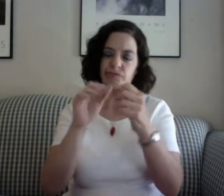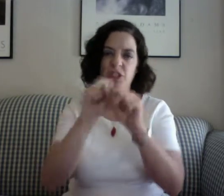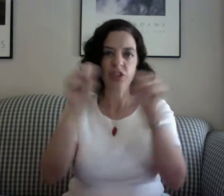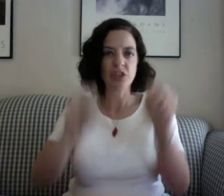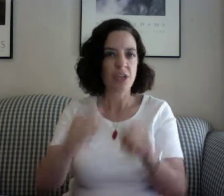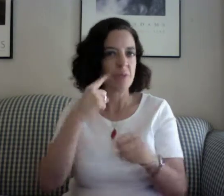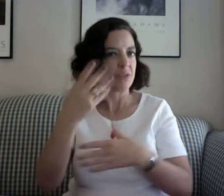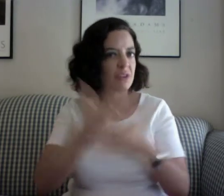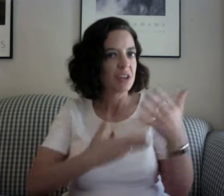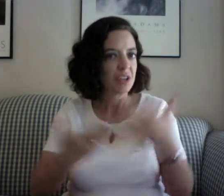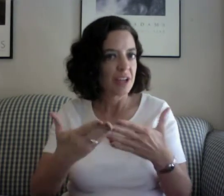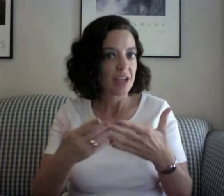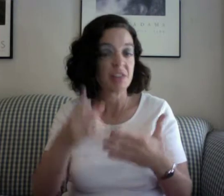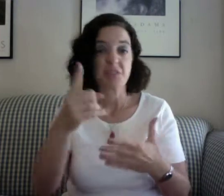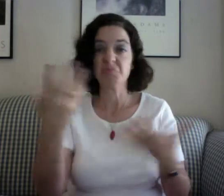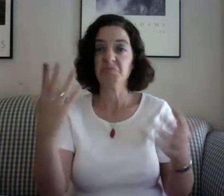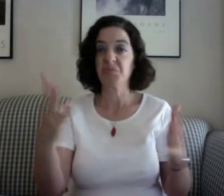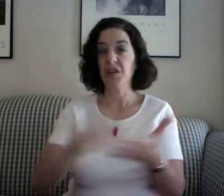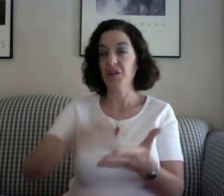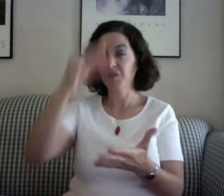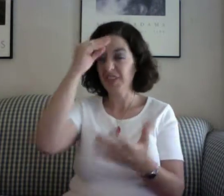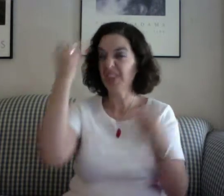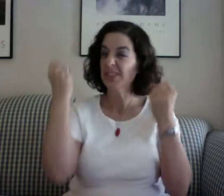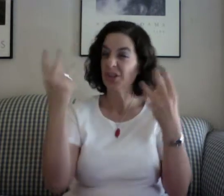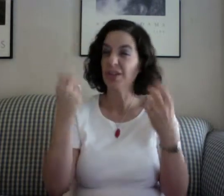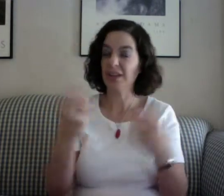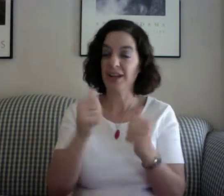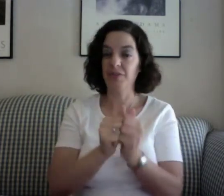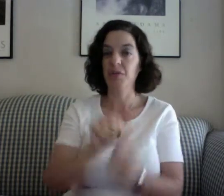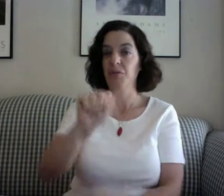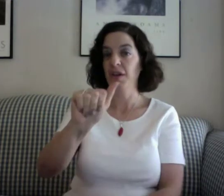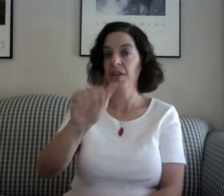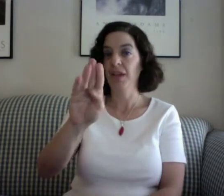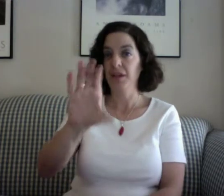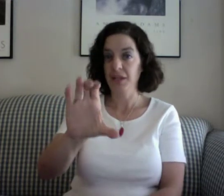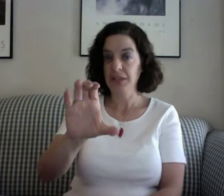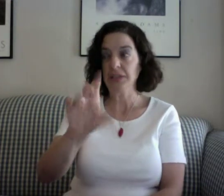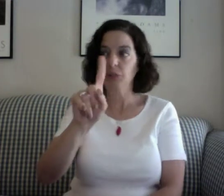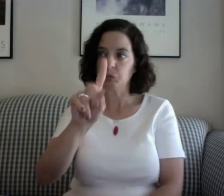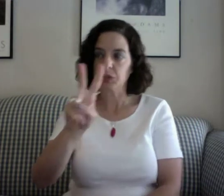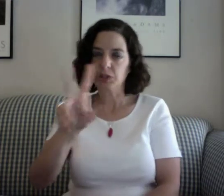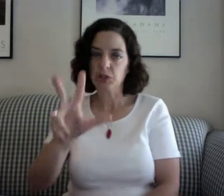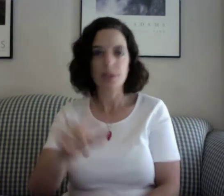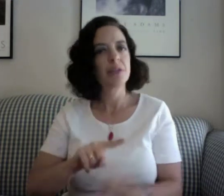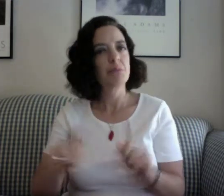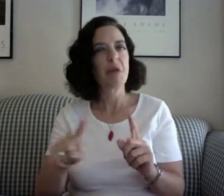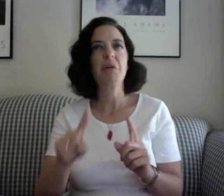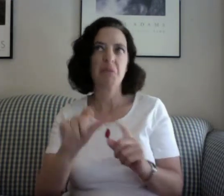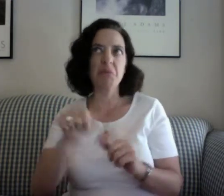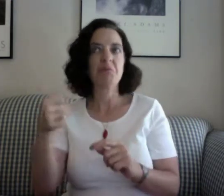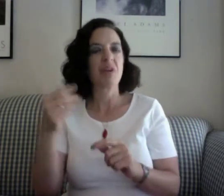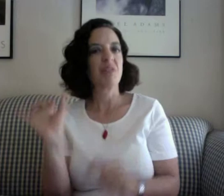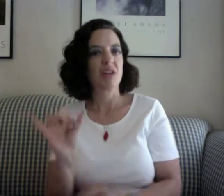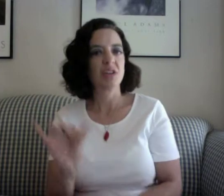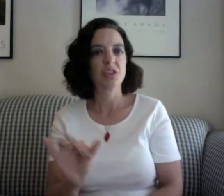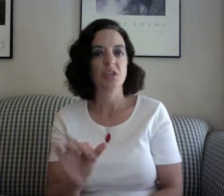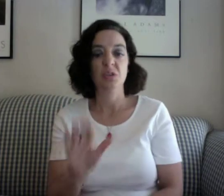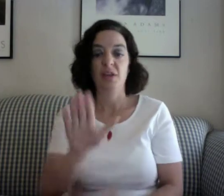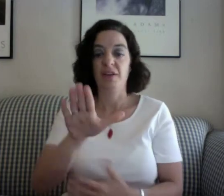finger configurations. You've already learned a lot of them with your alphabet and the numbers. But there's some